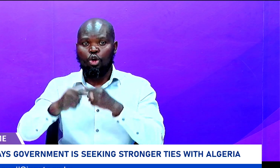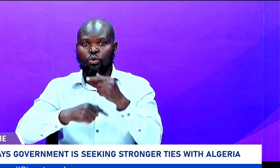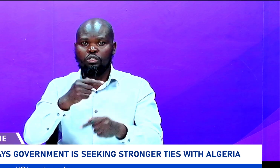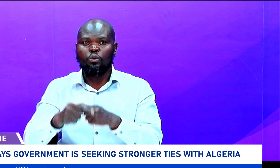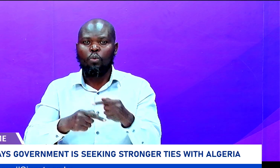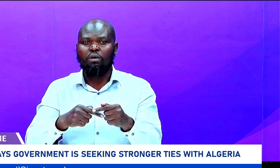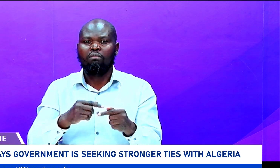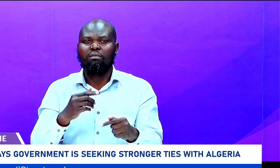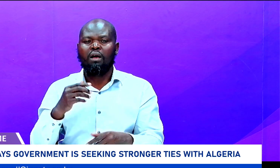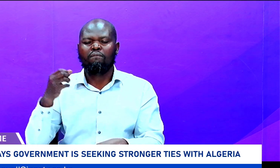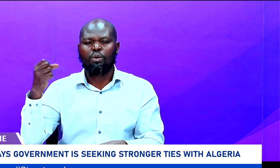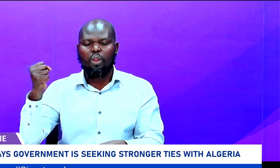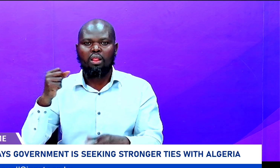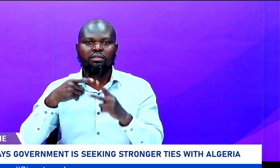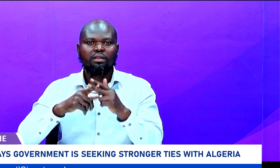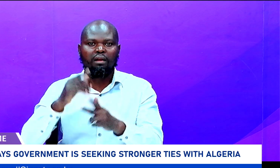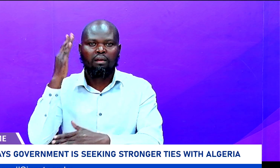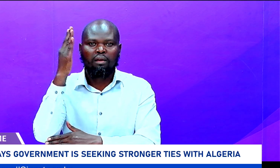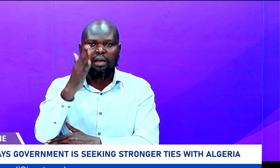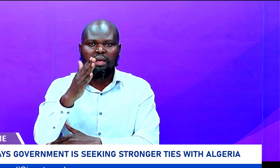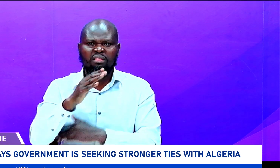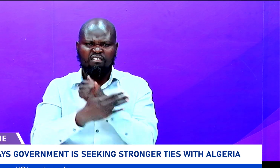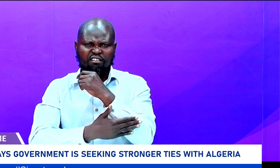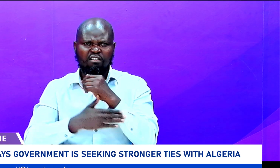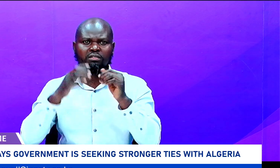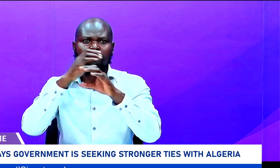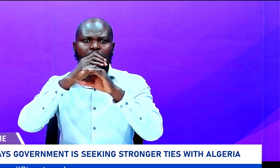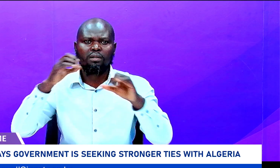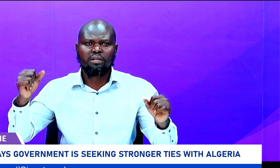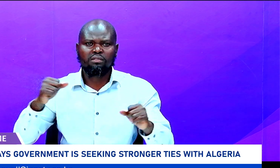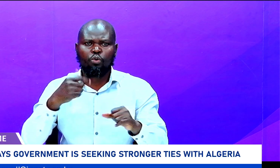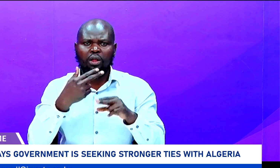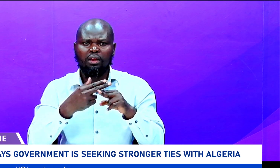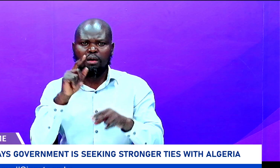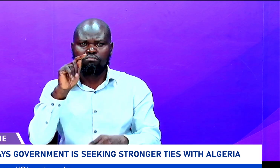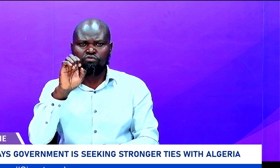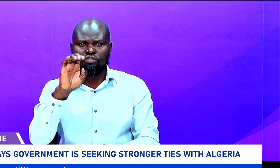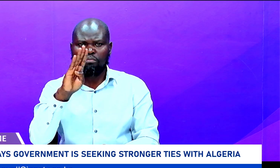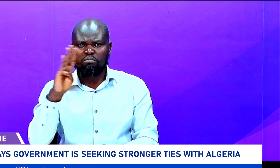He emphasized that education and student exchange programs remain among the top areas of